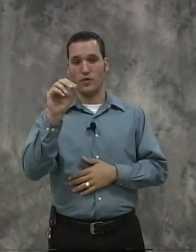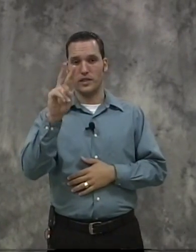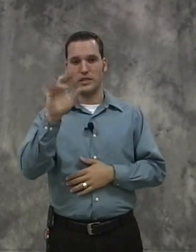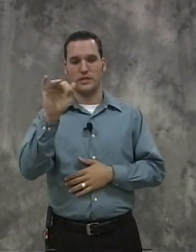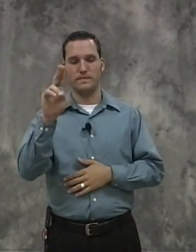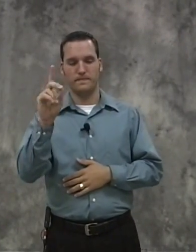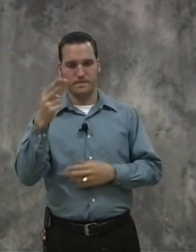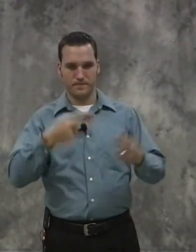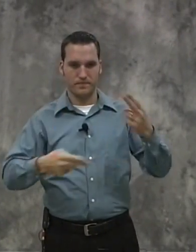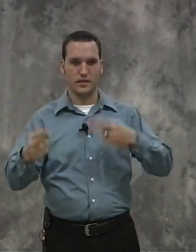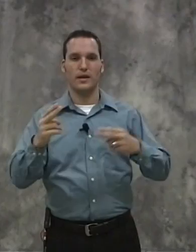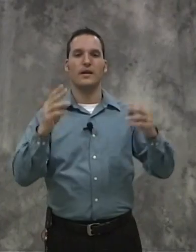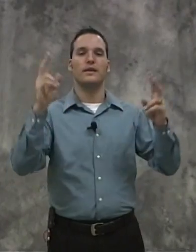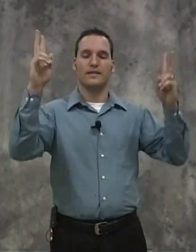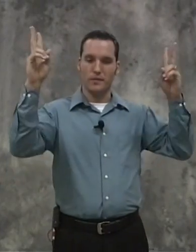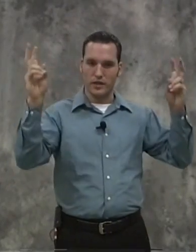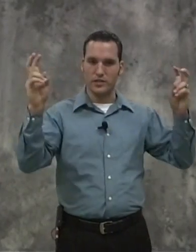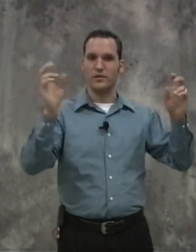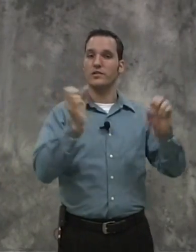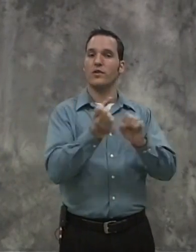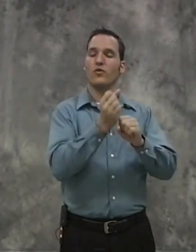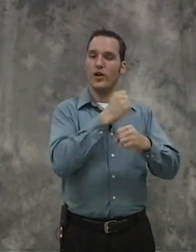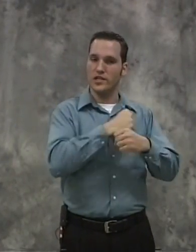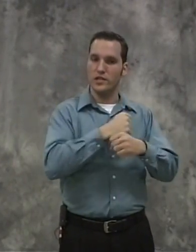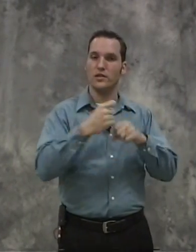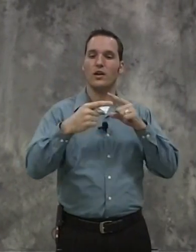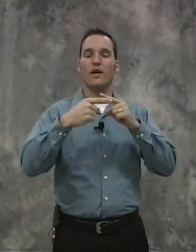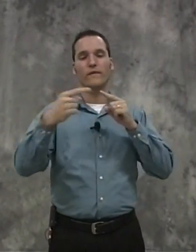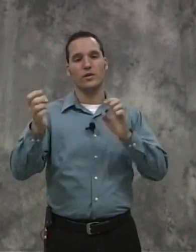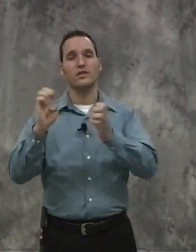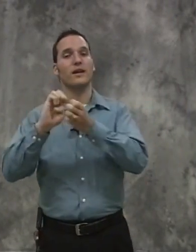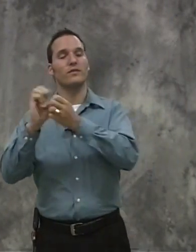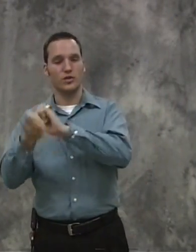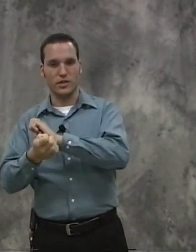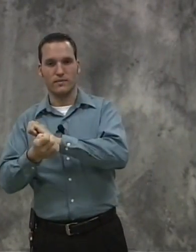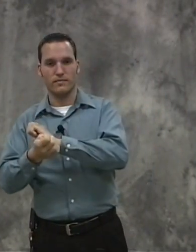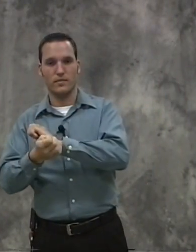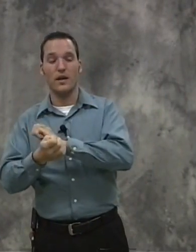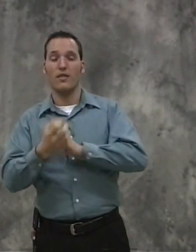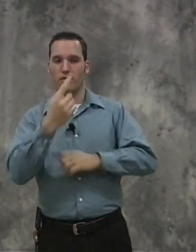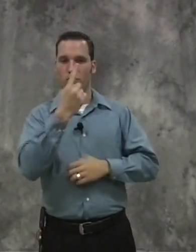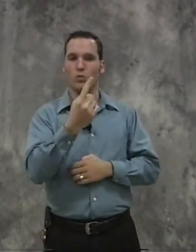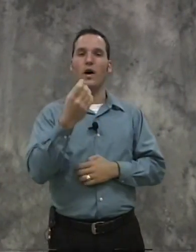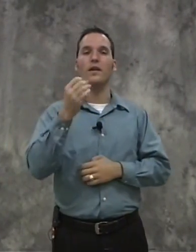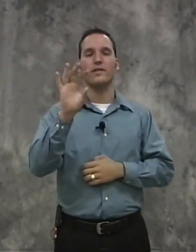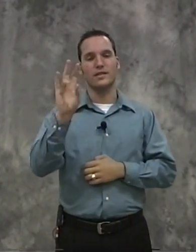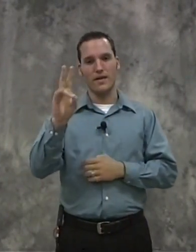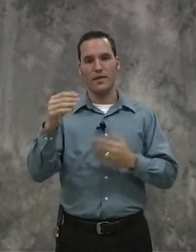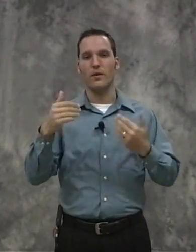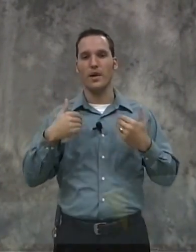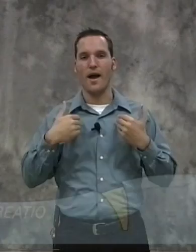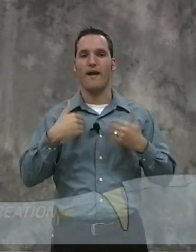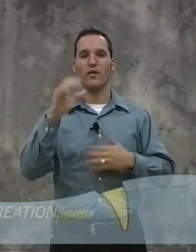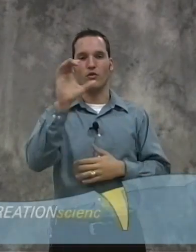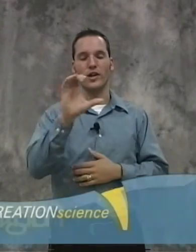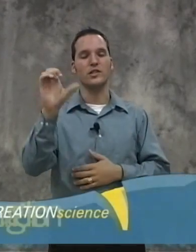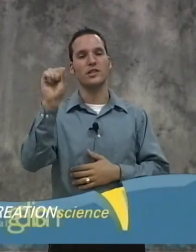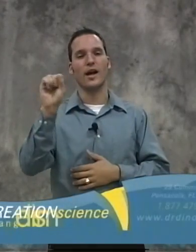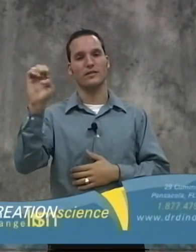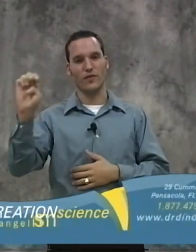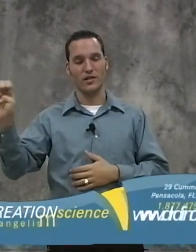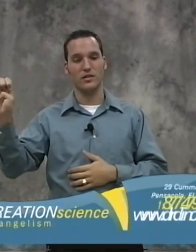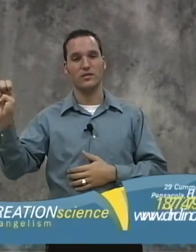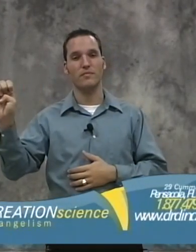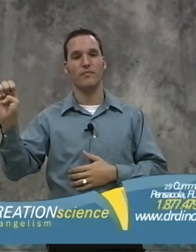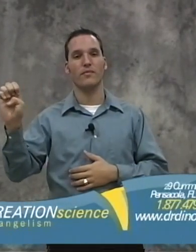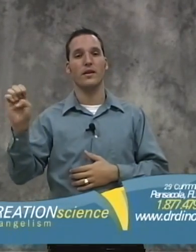Dr. Hovind's seminar series on creation versus evolution. This is one of the 7 that we have at Creation